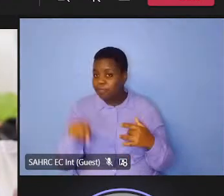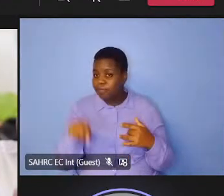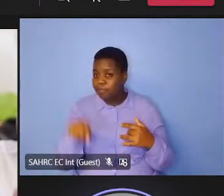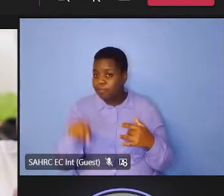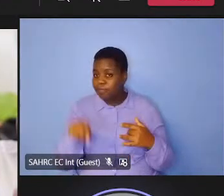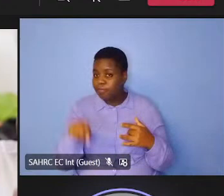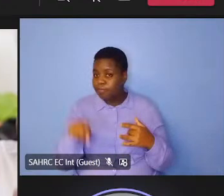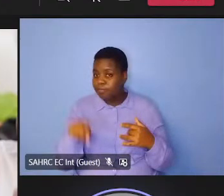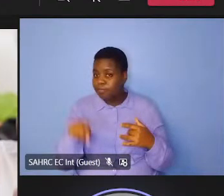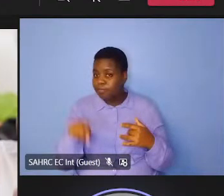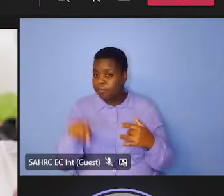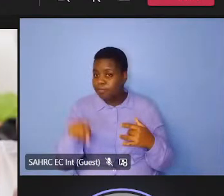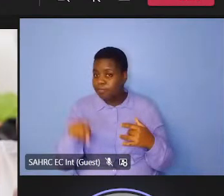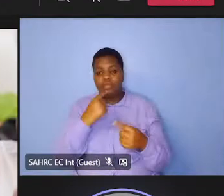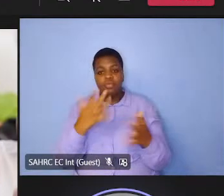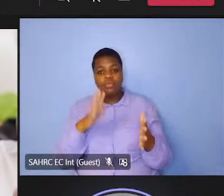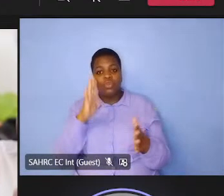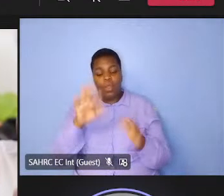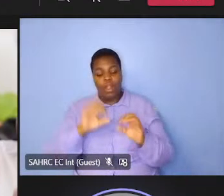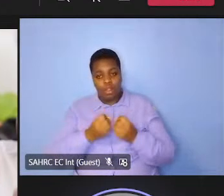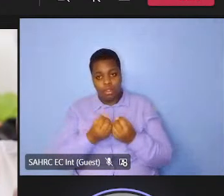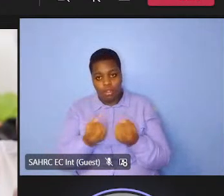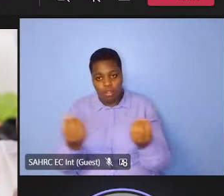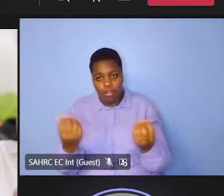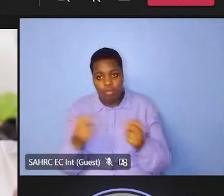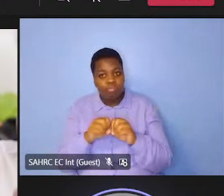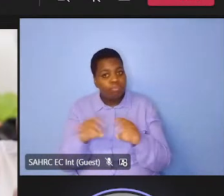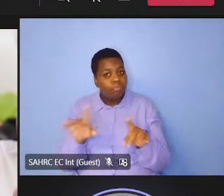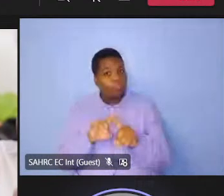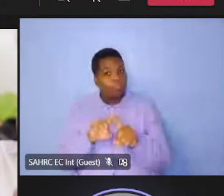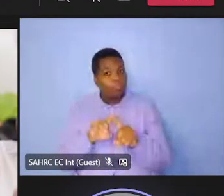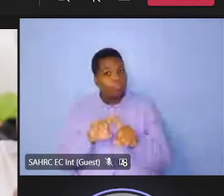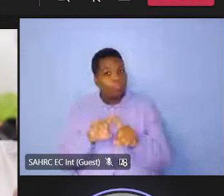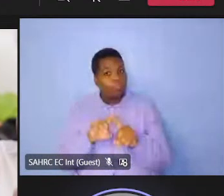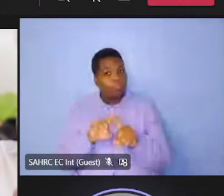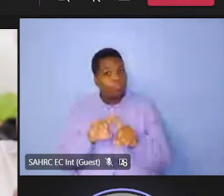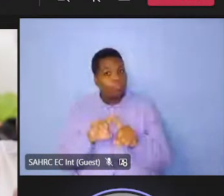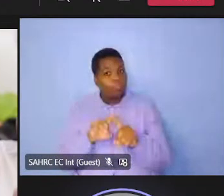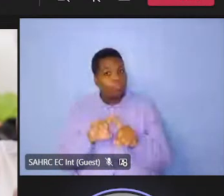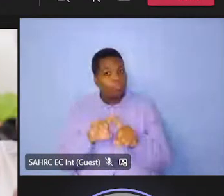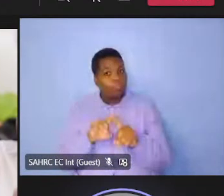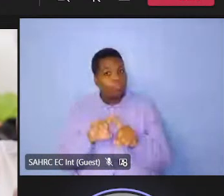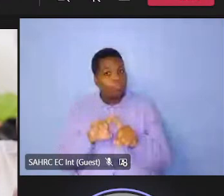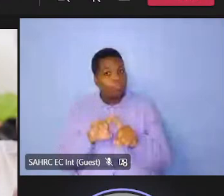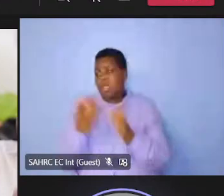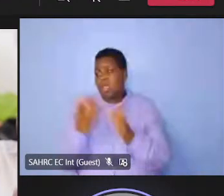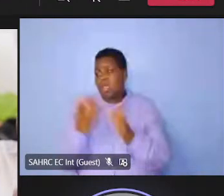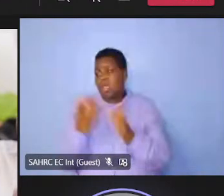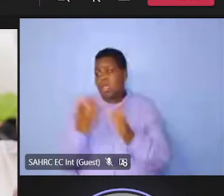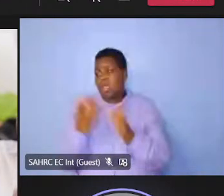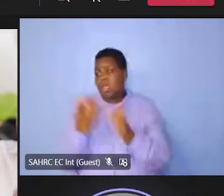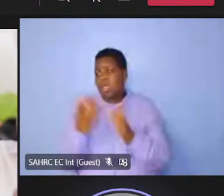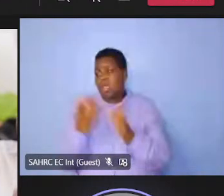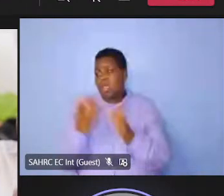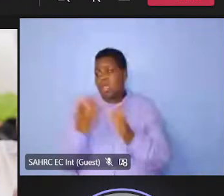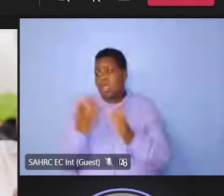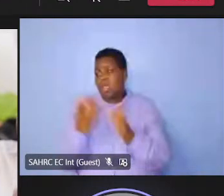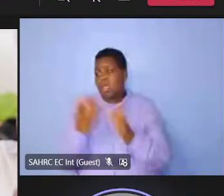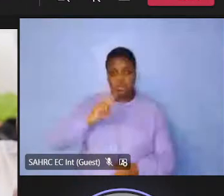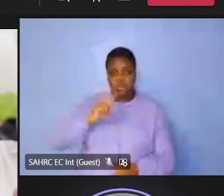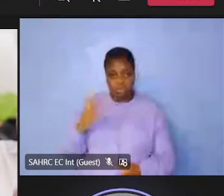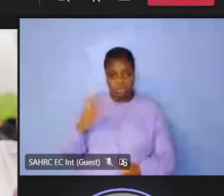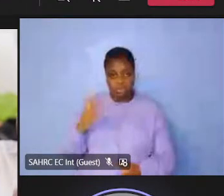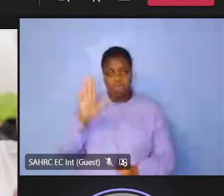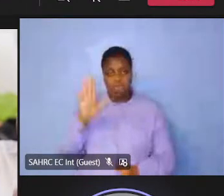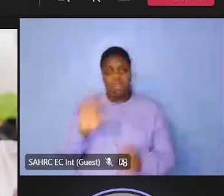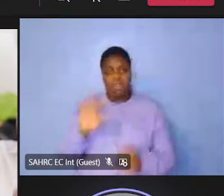that the document will get published, but it doesn't get published. So, for example, at the end of last year, we got told that a national policy would be